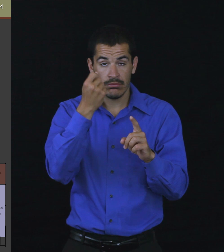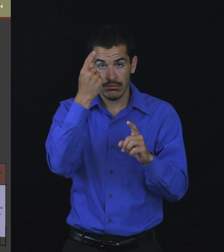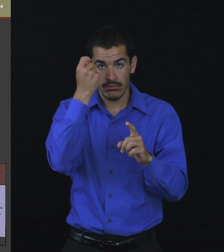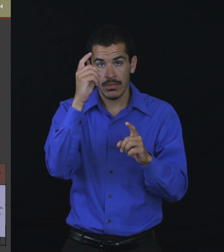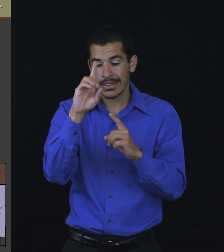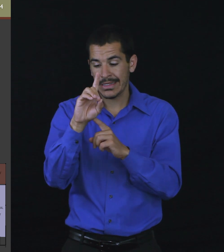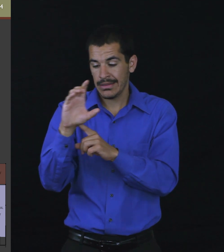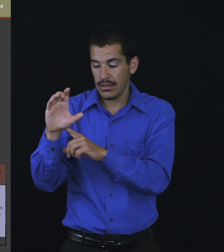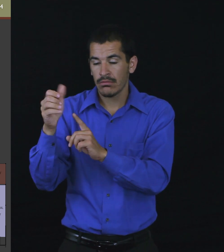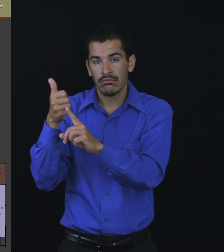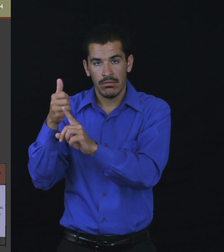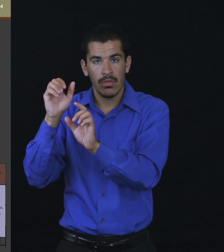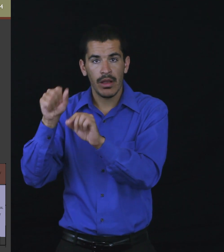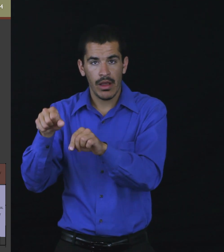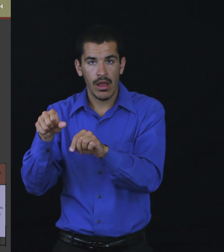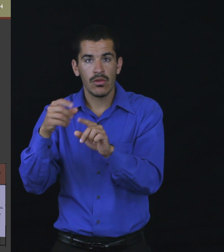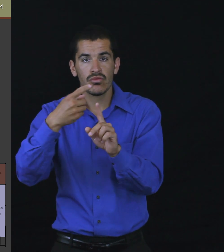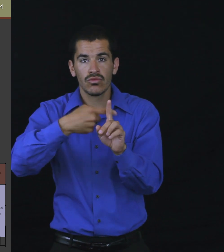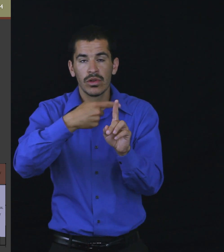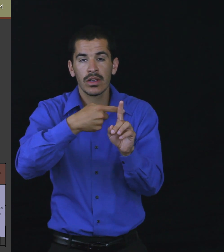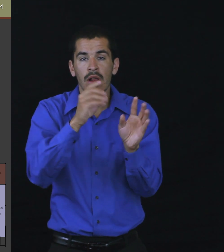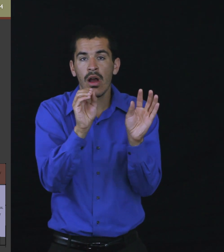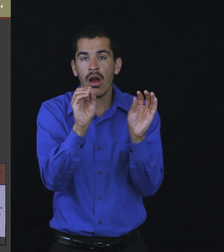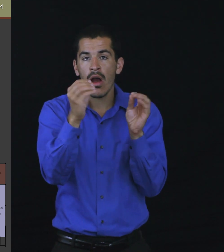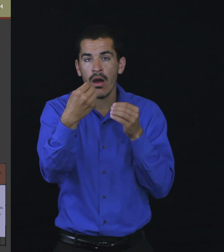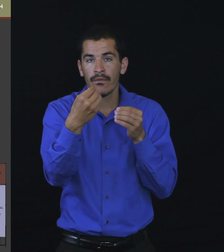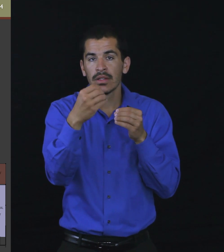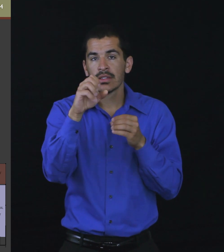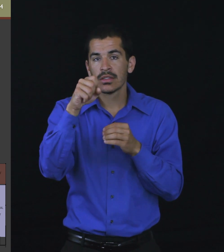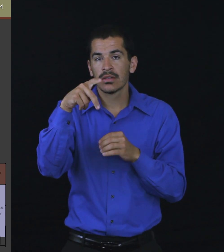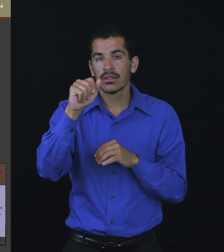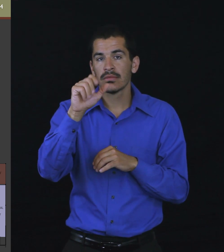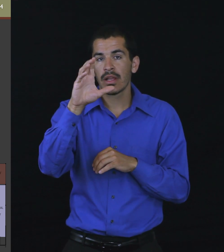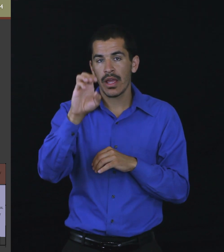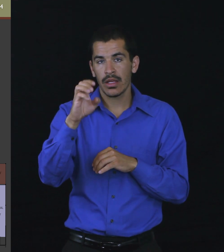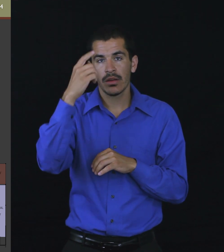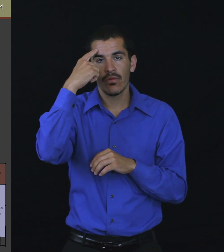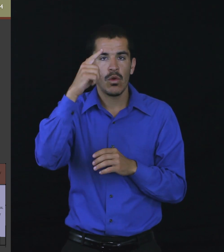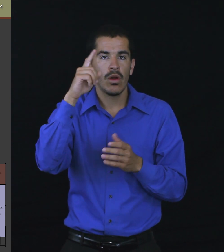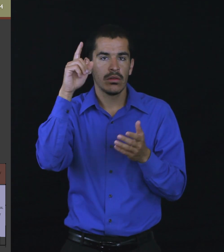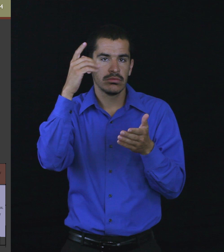rent office space for a low rent.